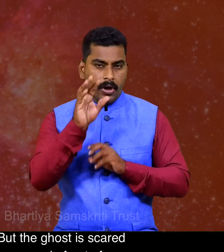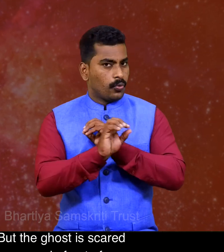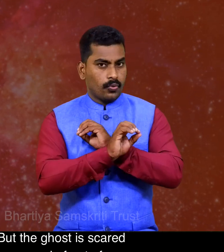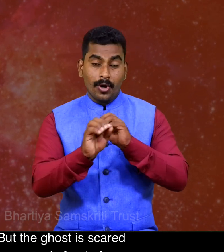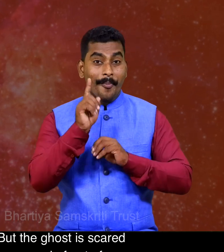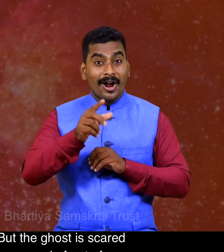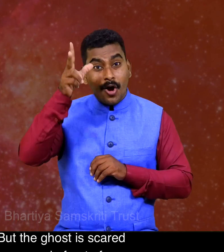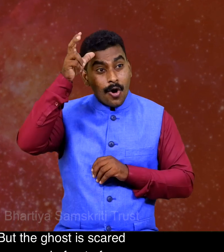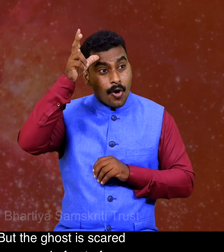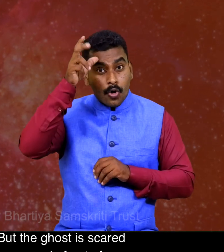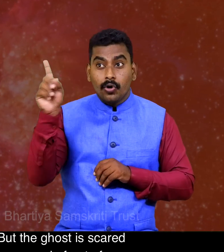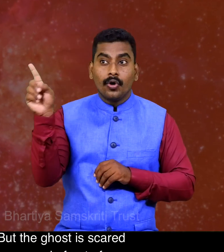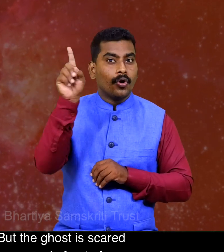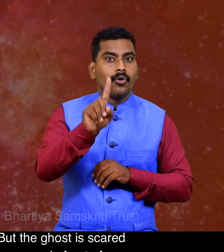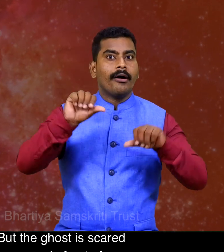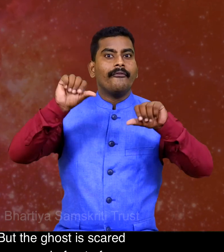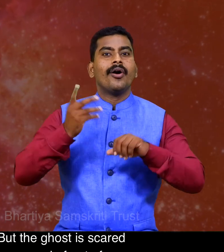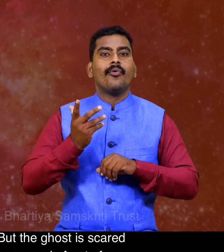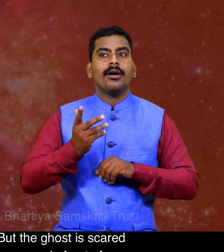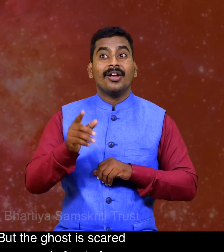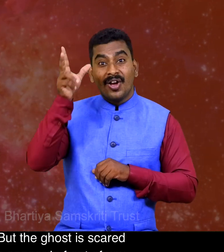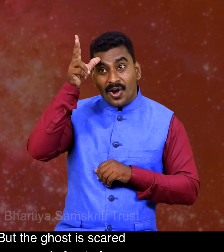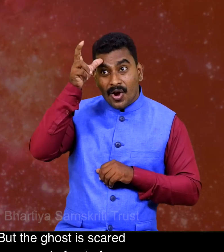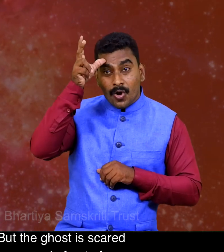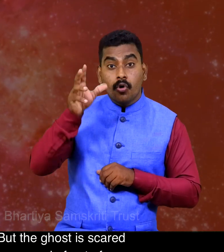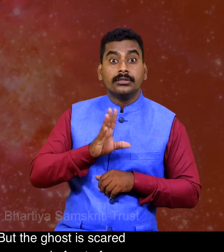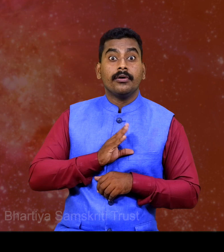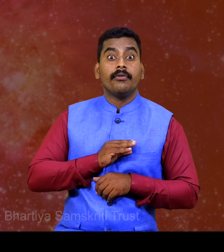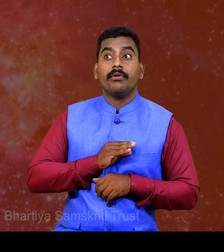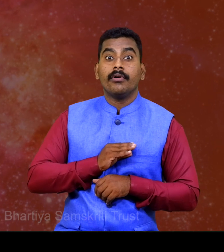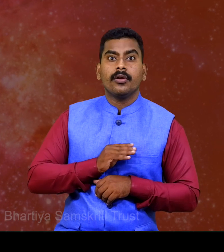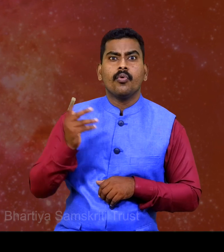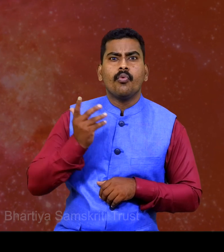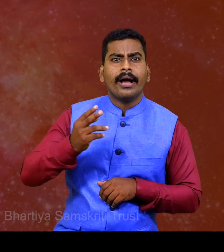the ghost is scared to appear in front of you.